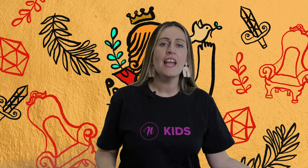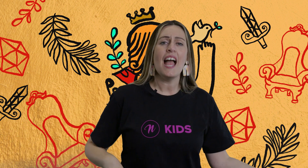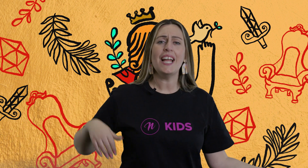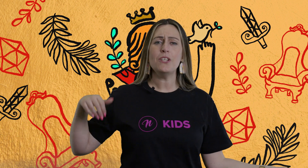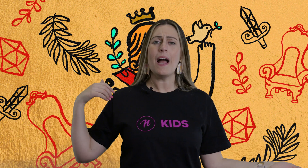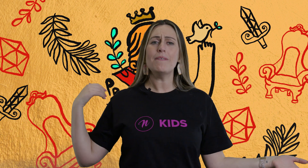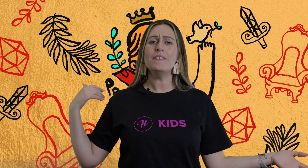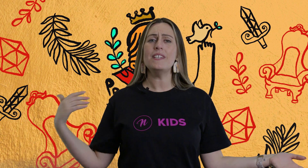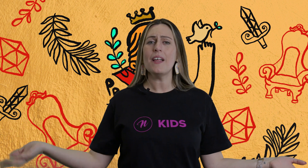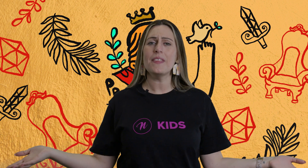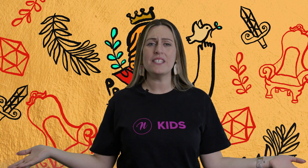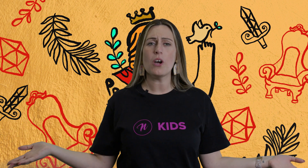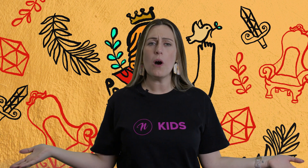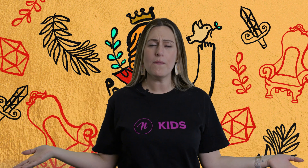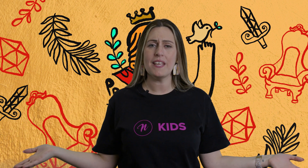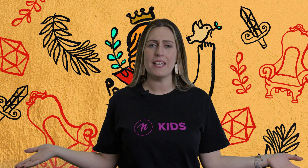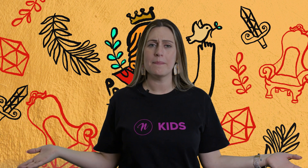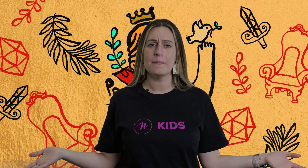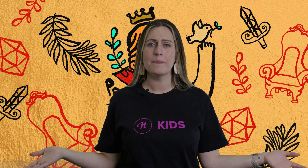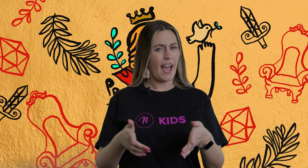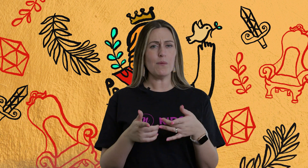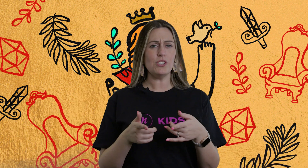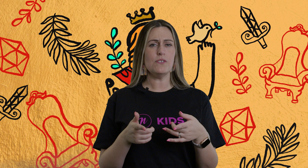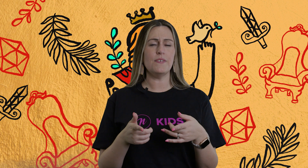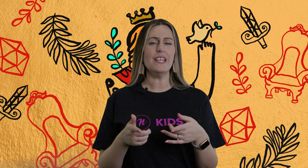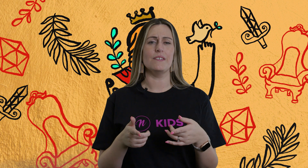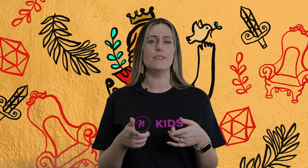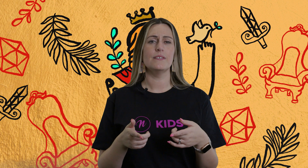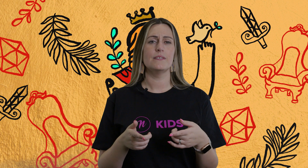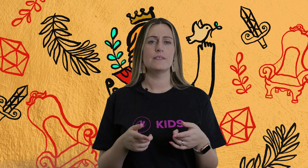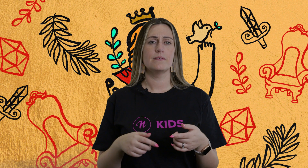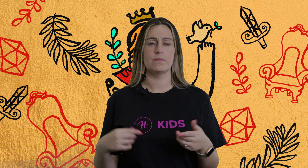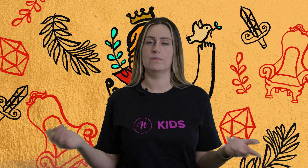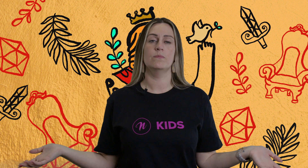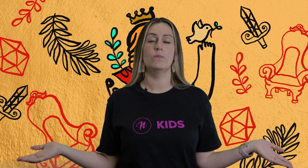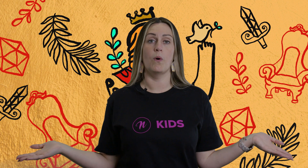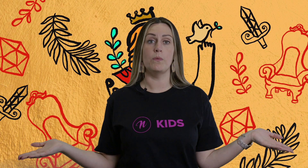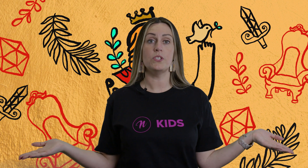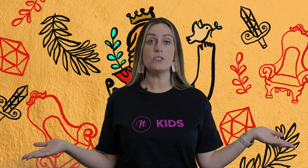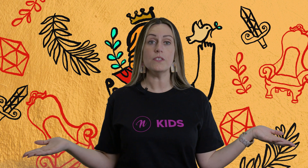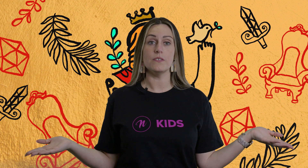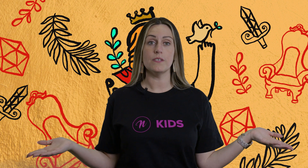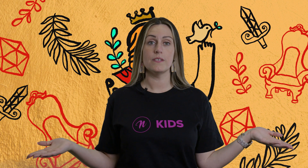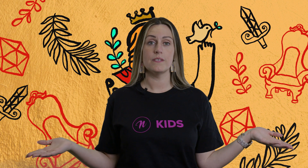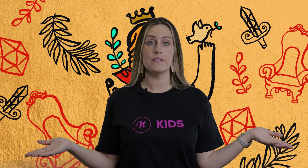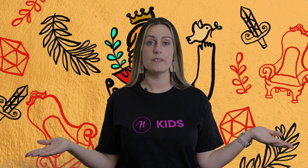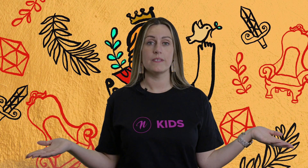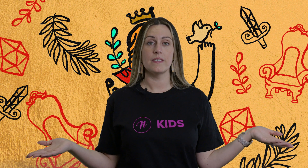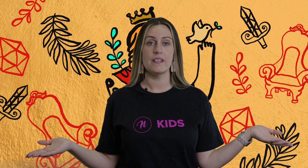dirty and you have nothing to offer him. How would you feel? What would you do?